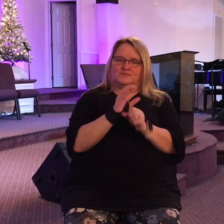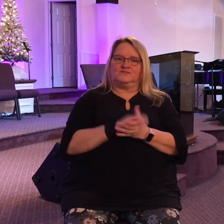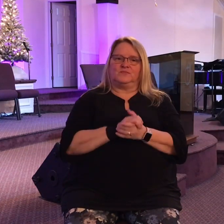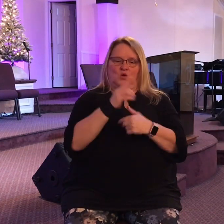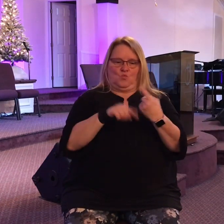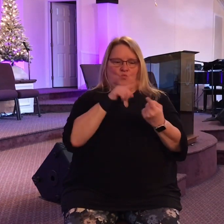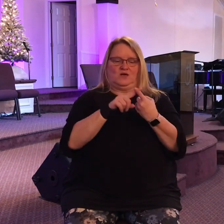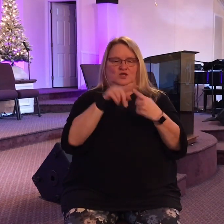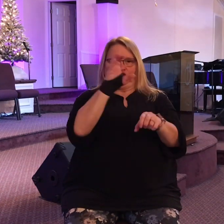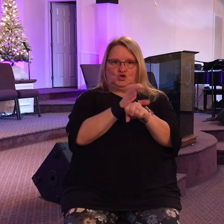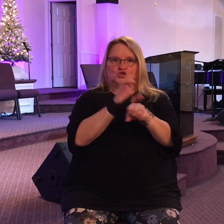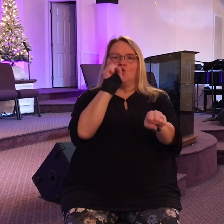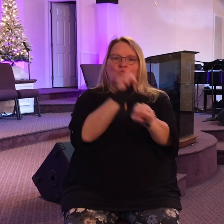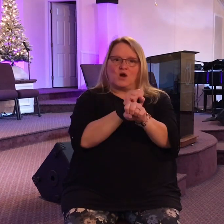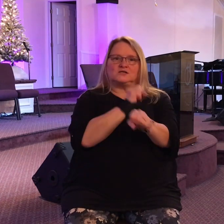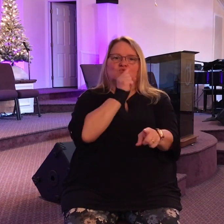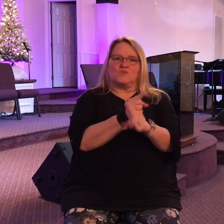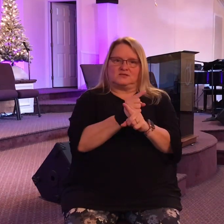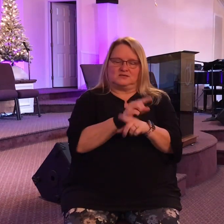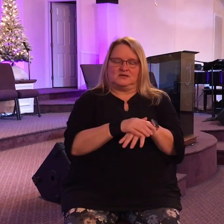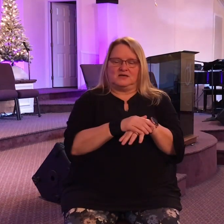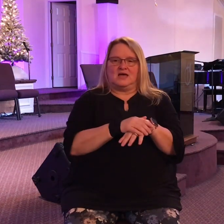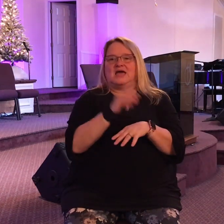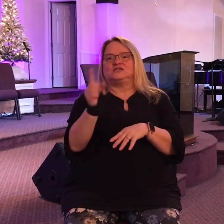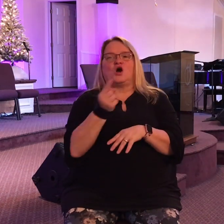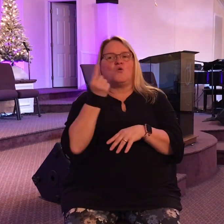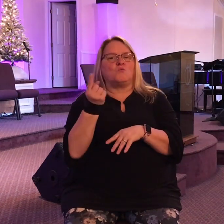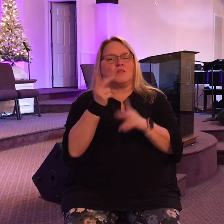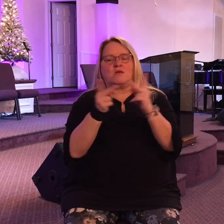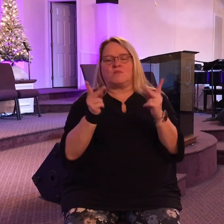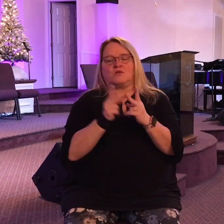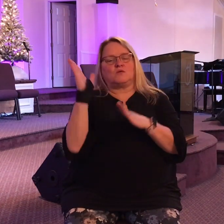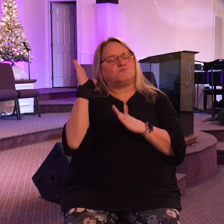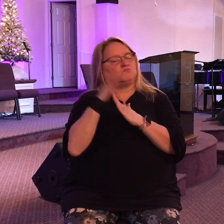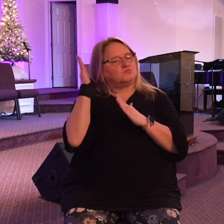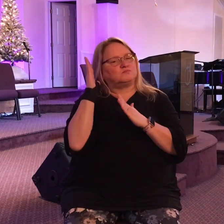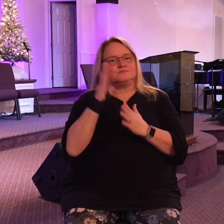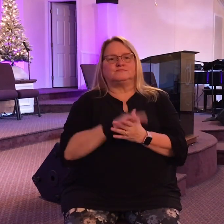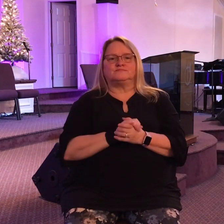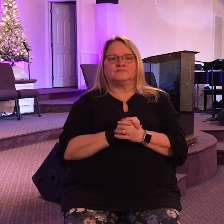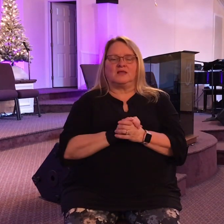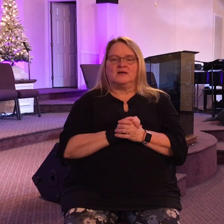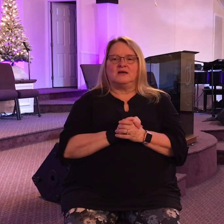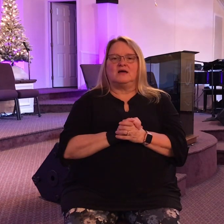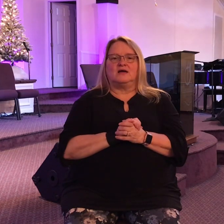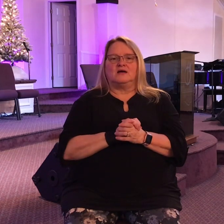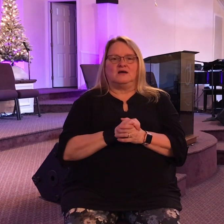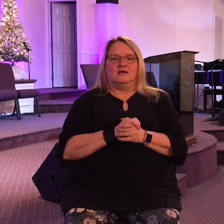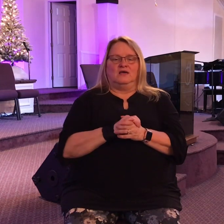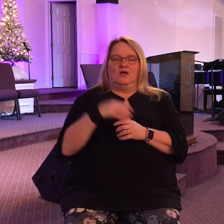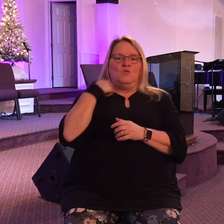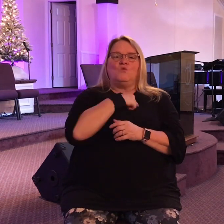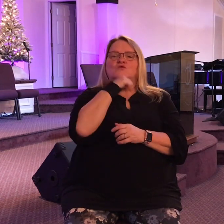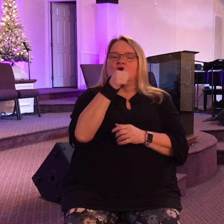When the church works right, there's no place like it. When the church is functioning right, there ain't no place on earth where you'll find what